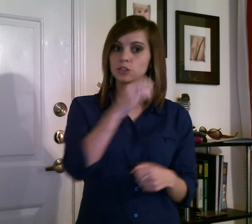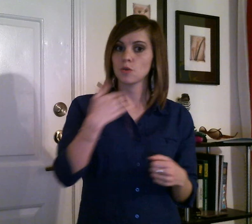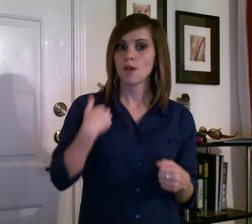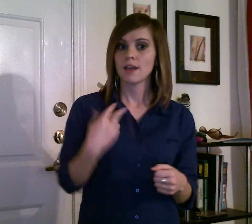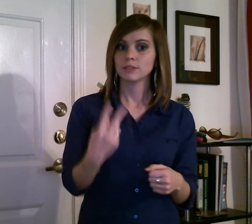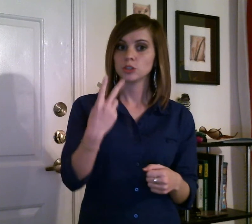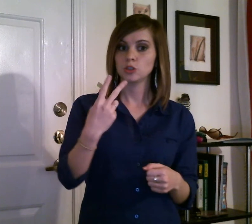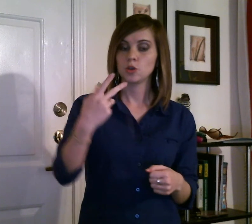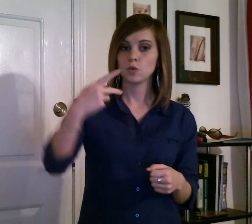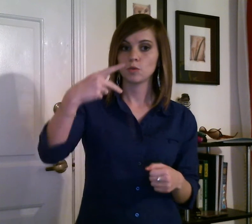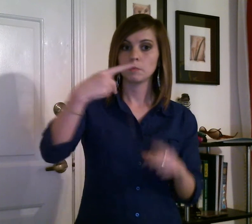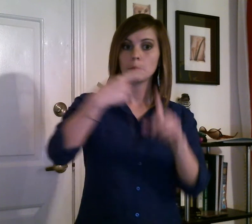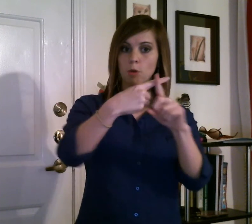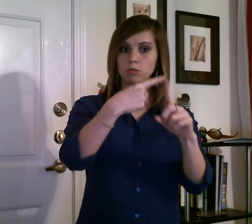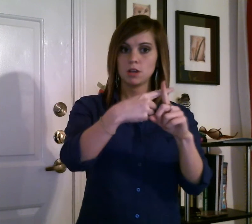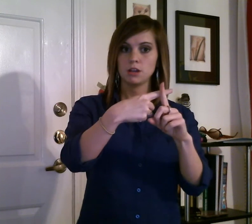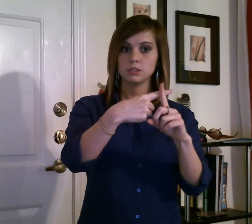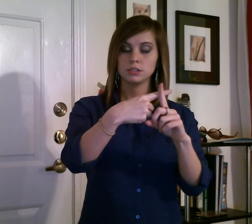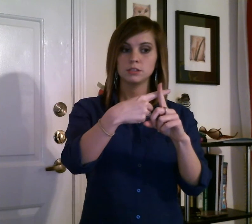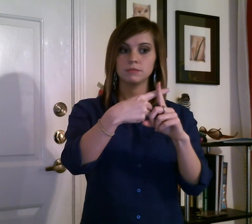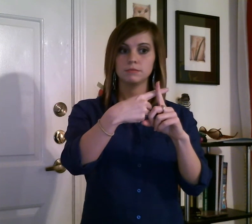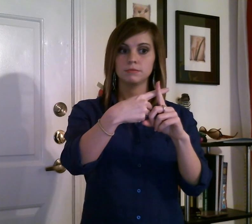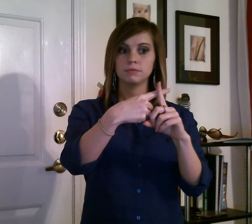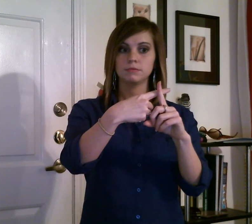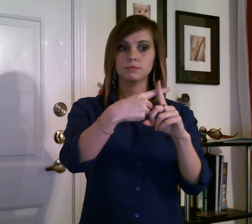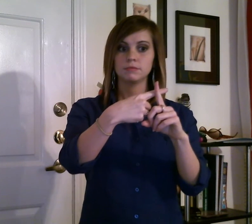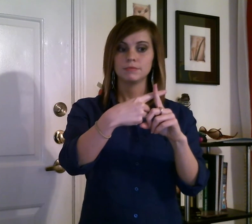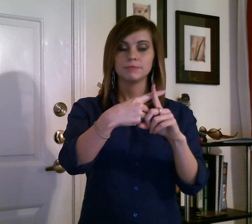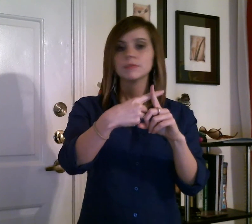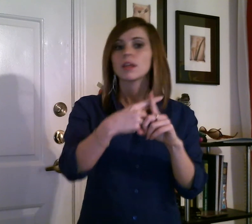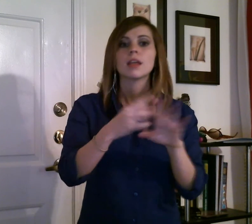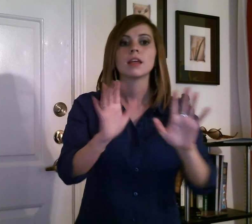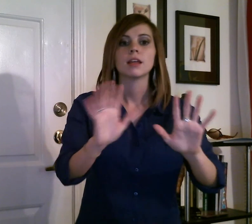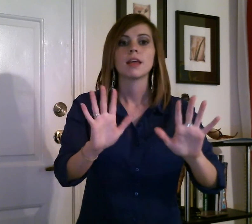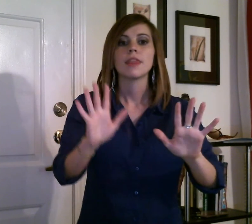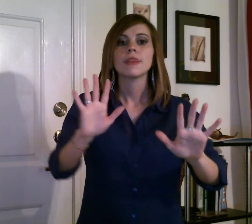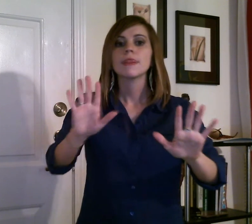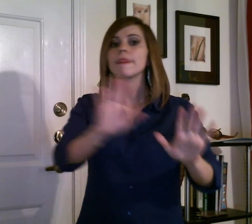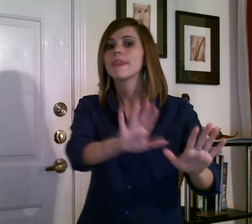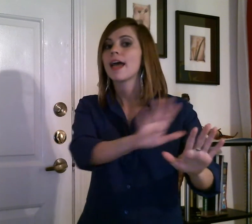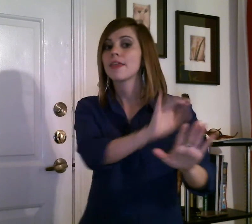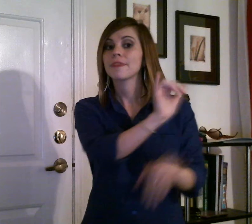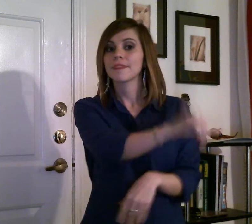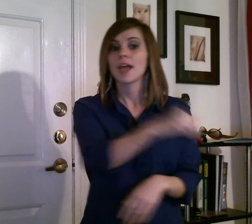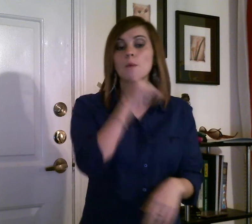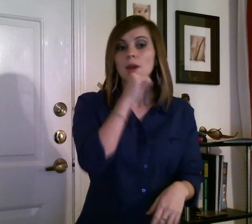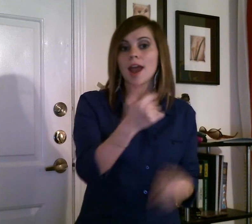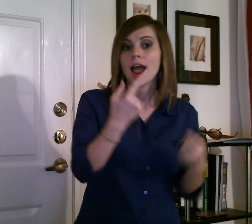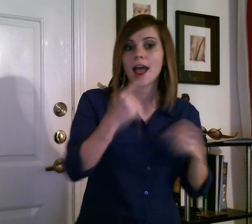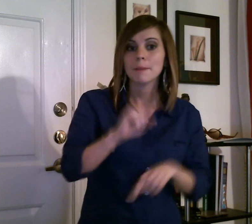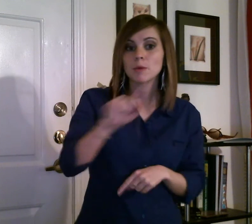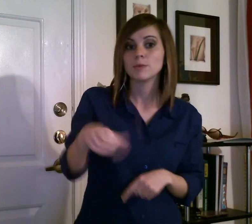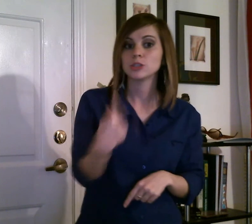under enough pressure. Obviously, this would not happen with just the Coulomb forces. With enough pressure, they get close enough, and then the strong interaction